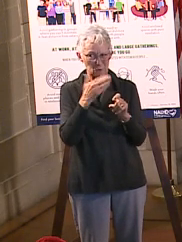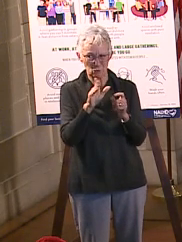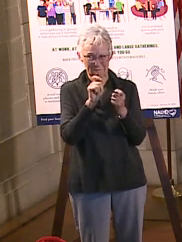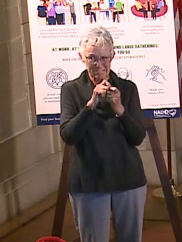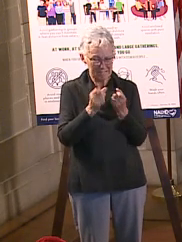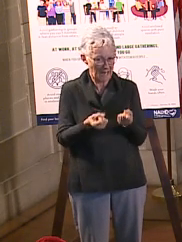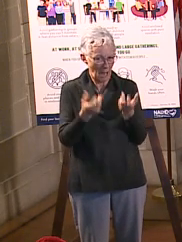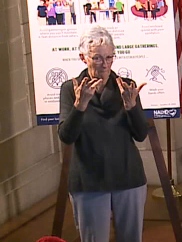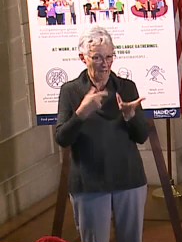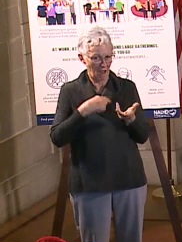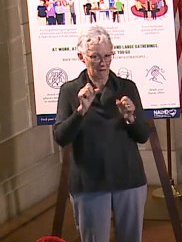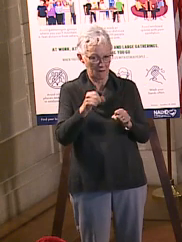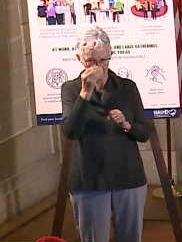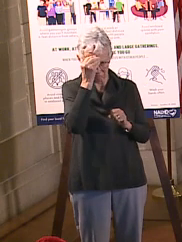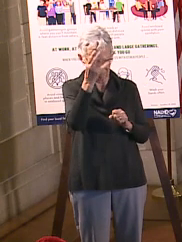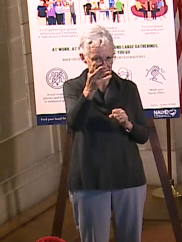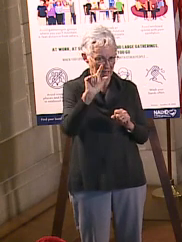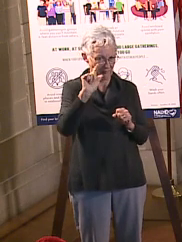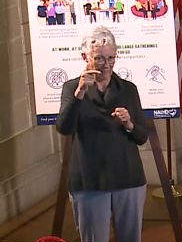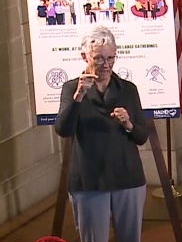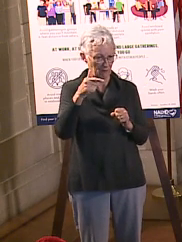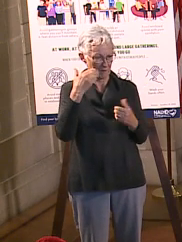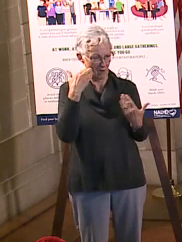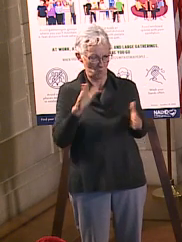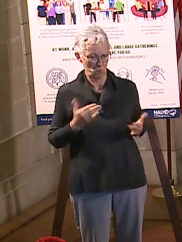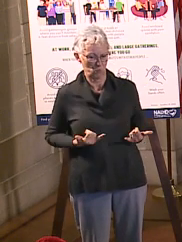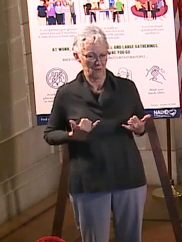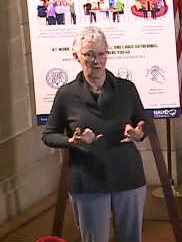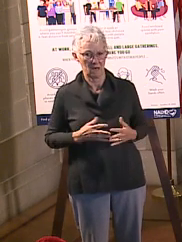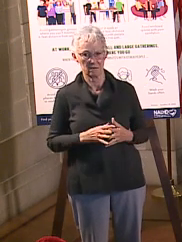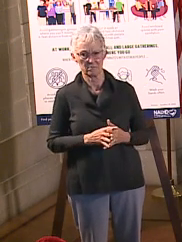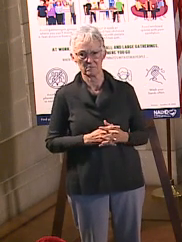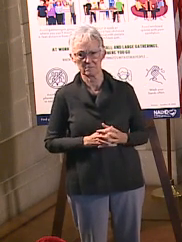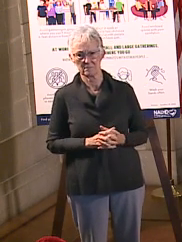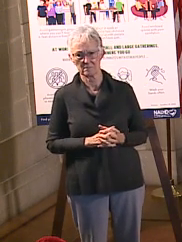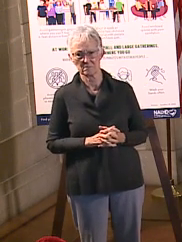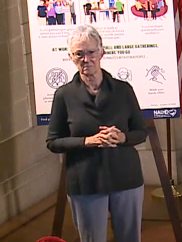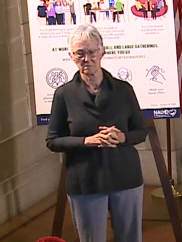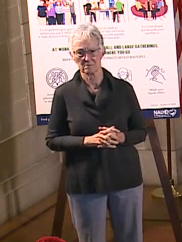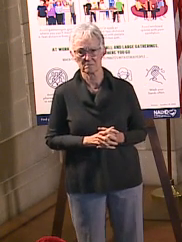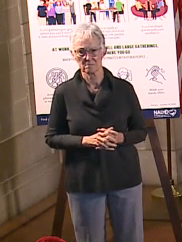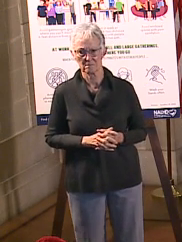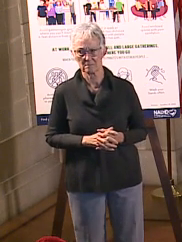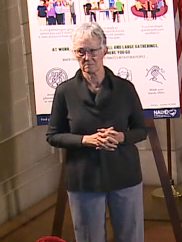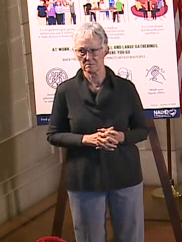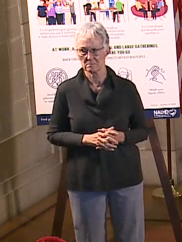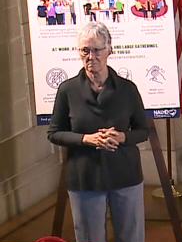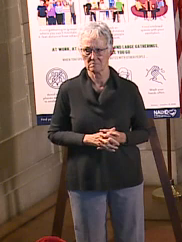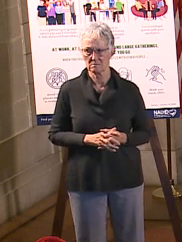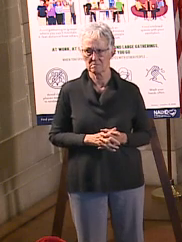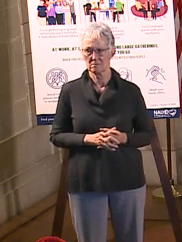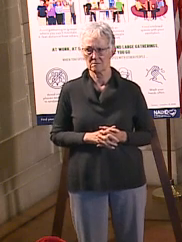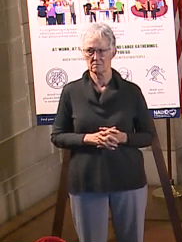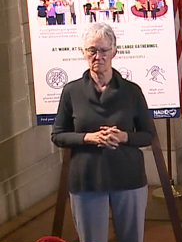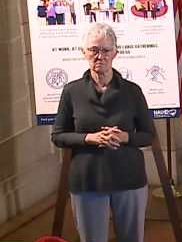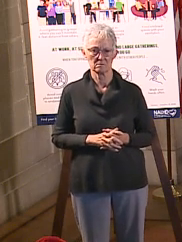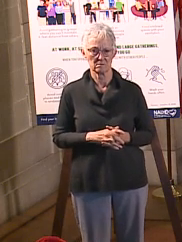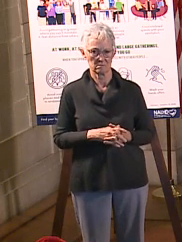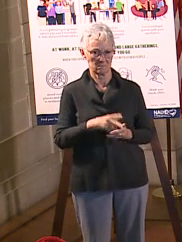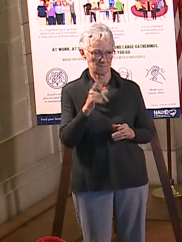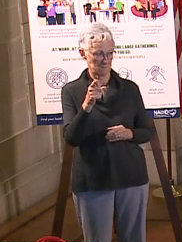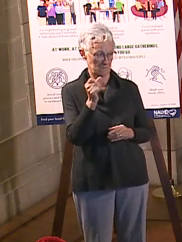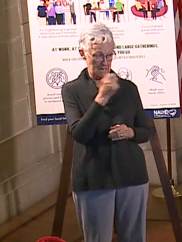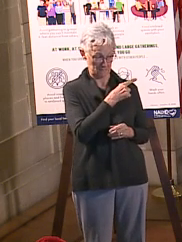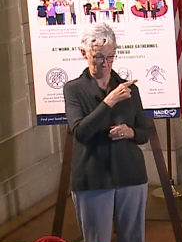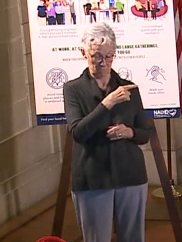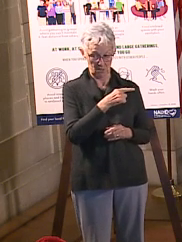just don't know how many more tests we purchased. And for what we pay, do you think we got our money? And the question was,